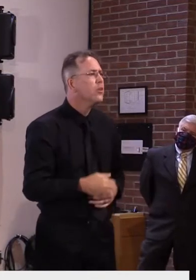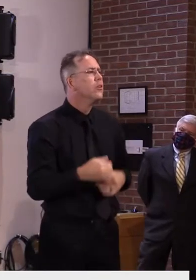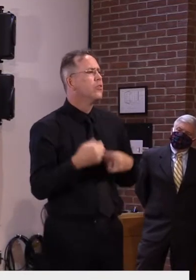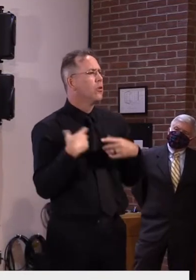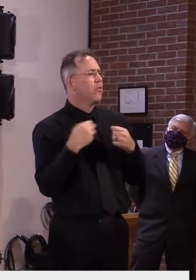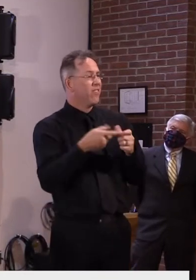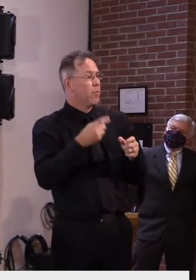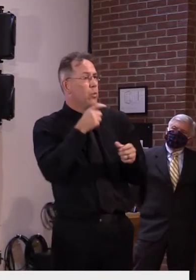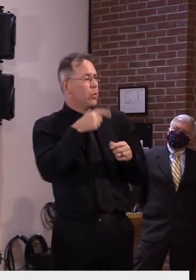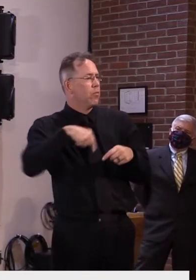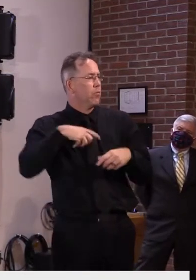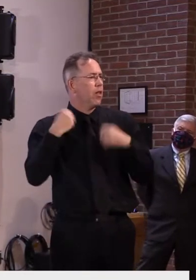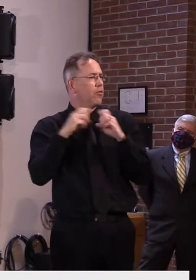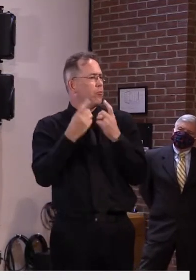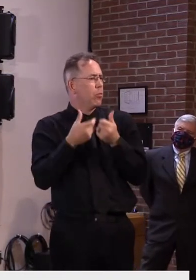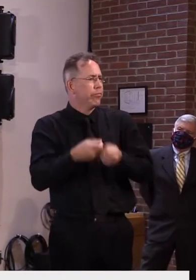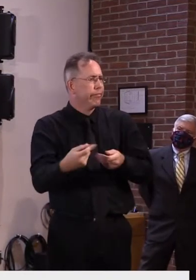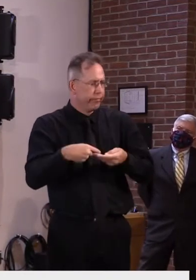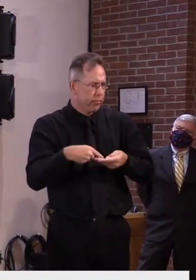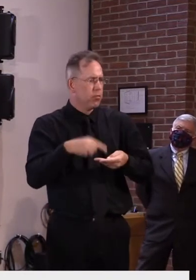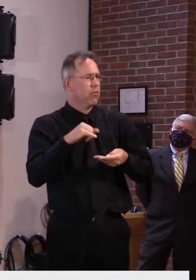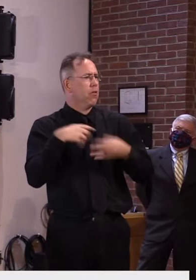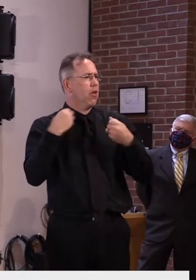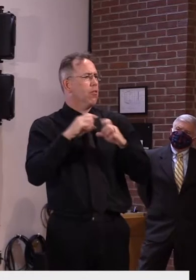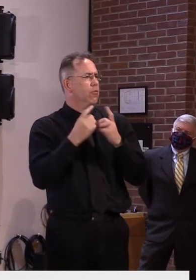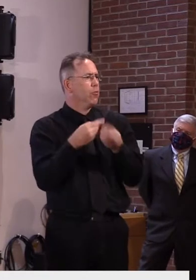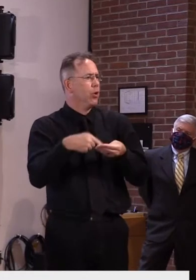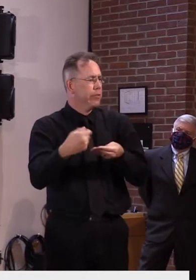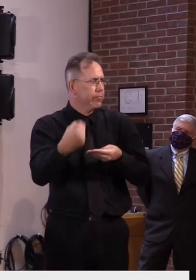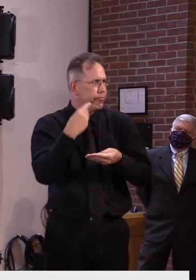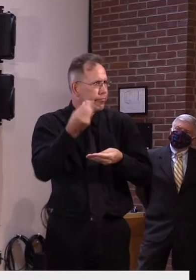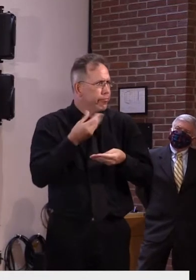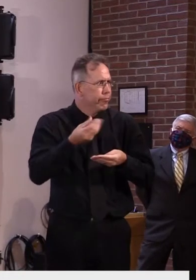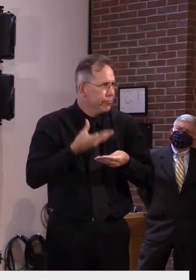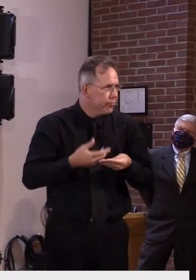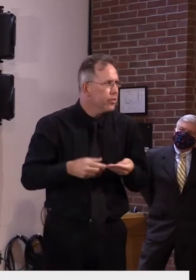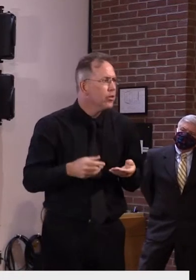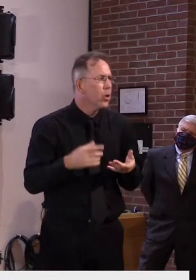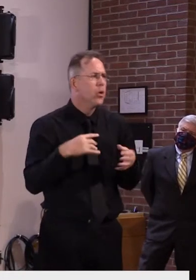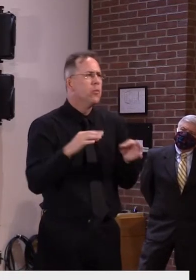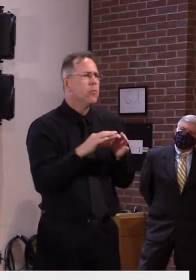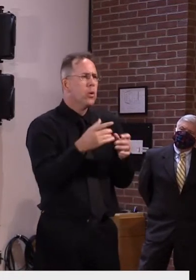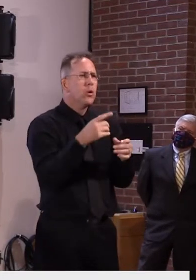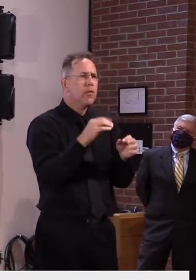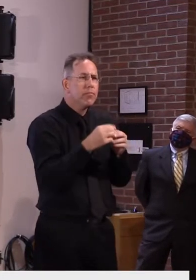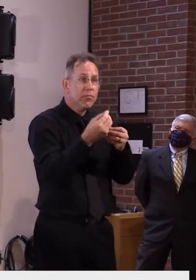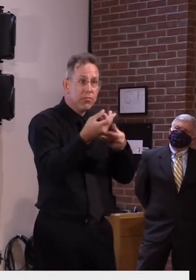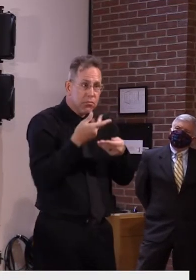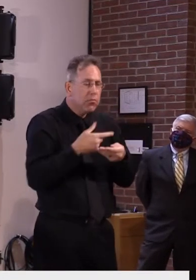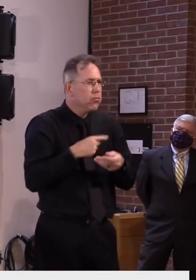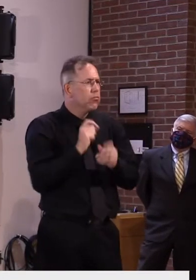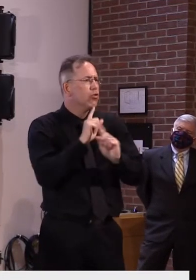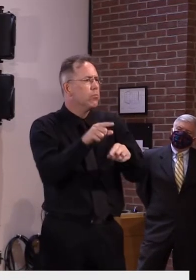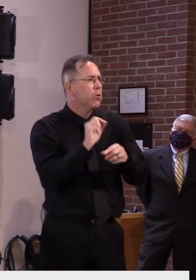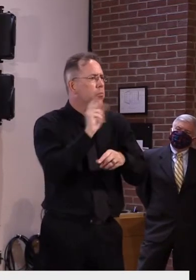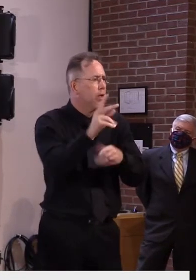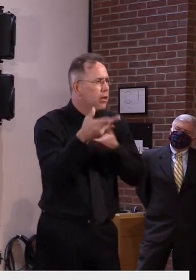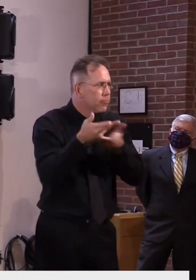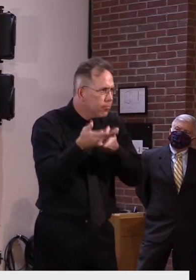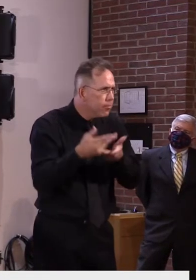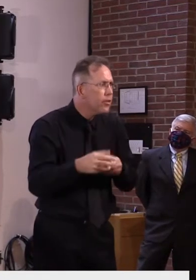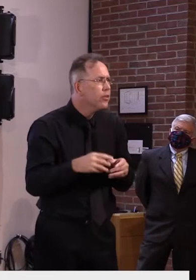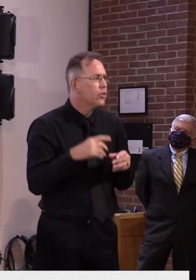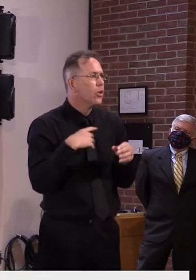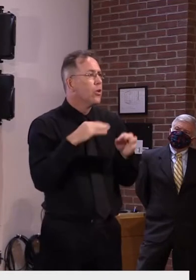We're asking the attendees to closely follow our prevention guidance, including staying home if they feel sick